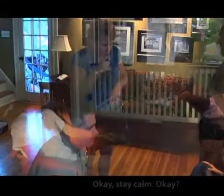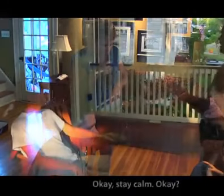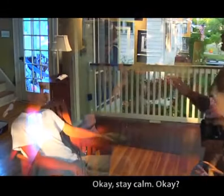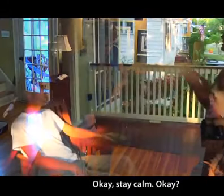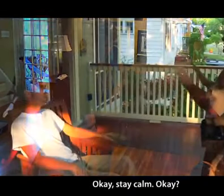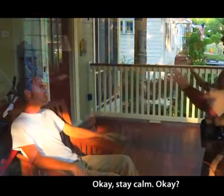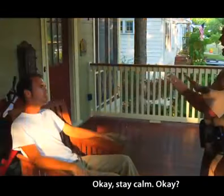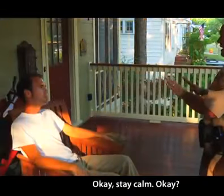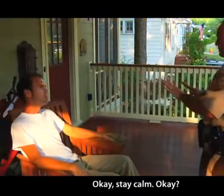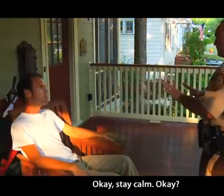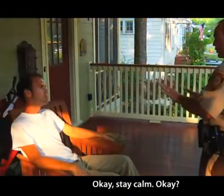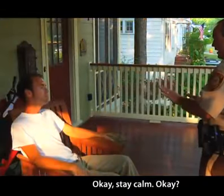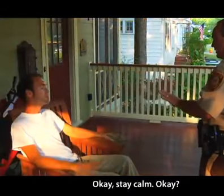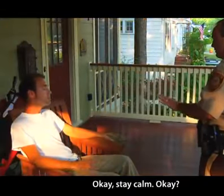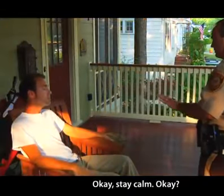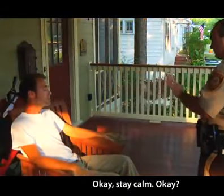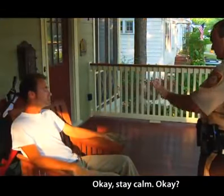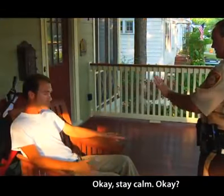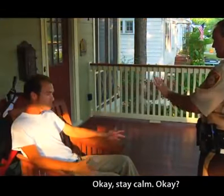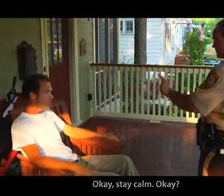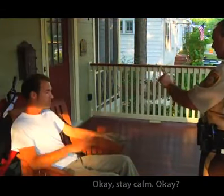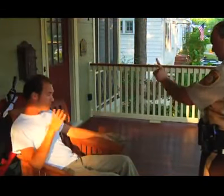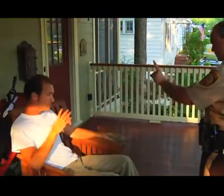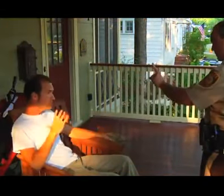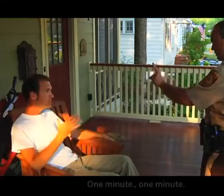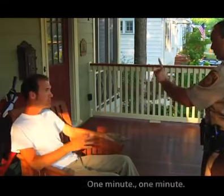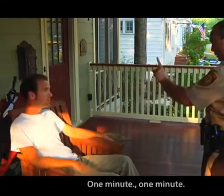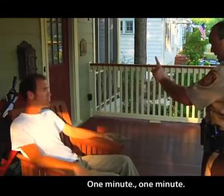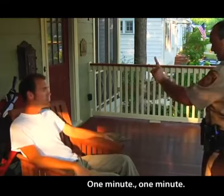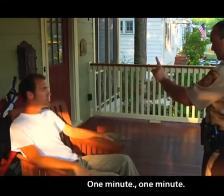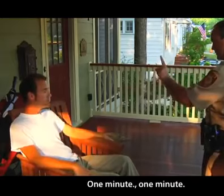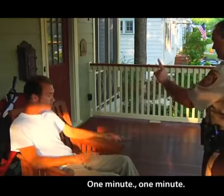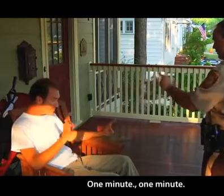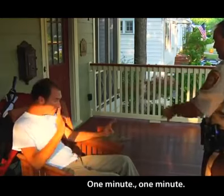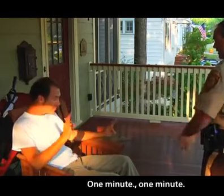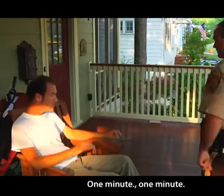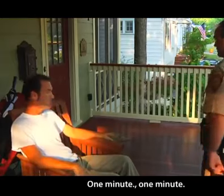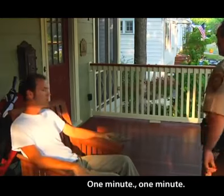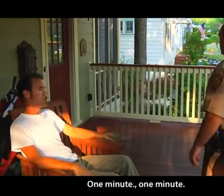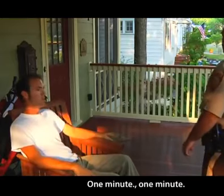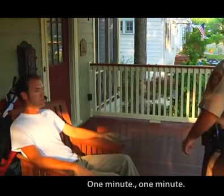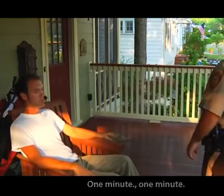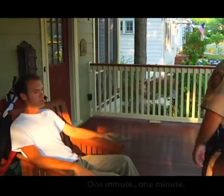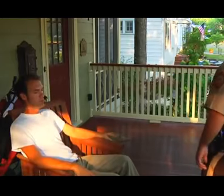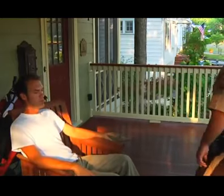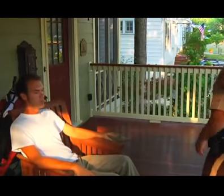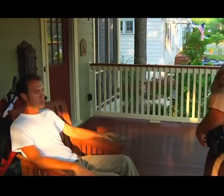Okay, stay calm, okay? Just one minute.